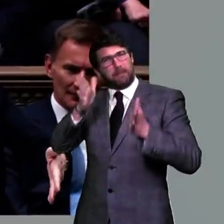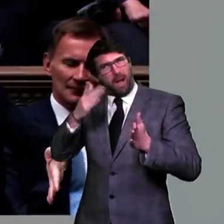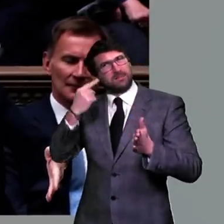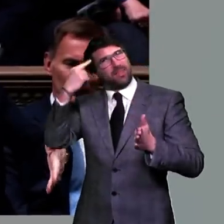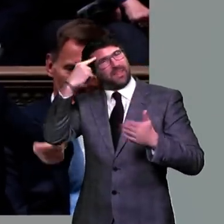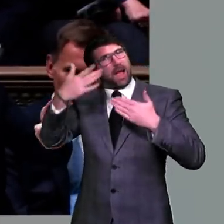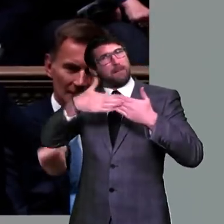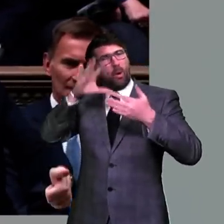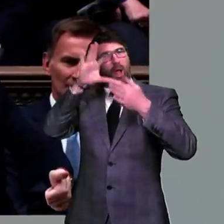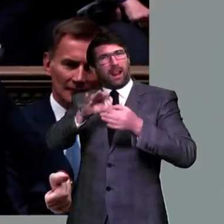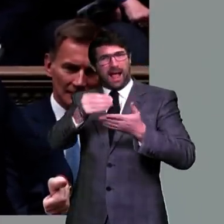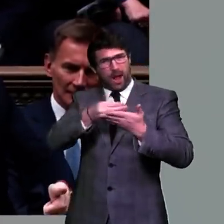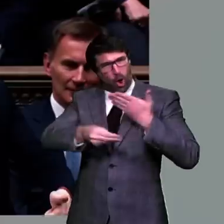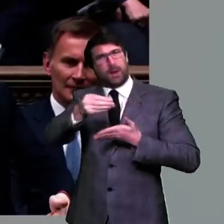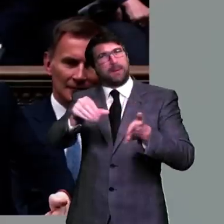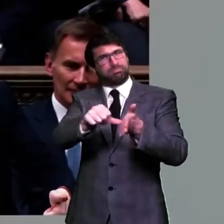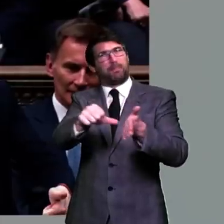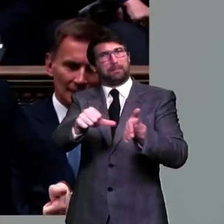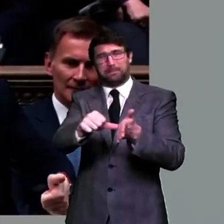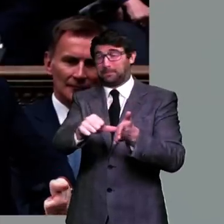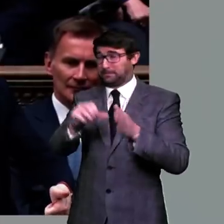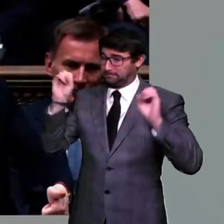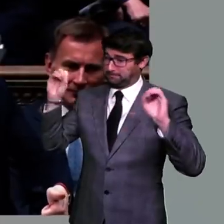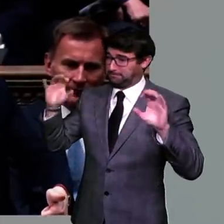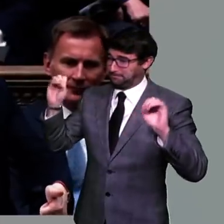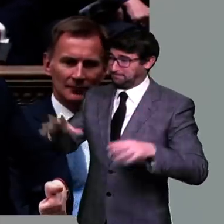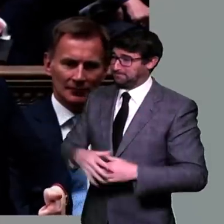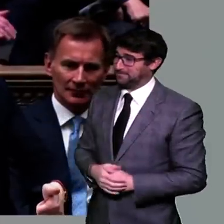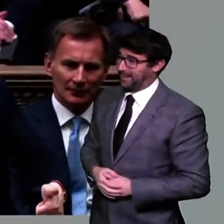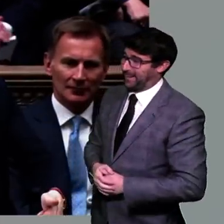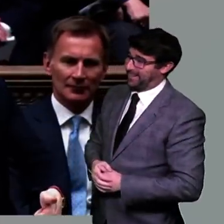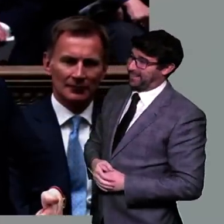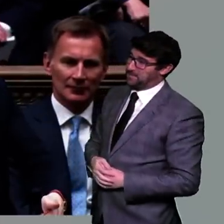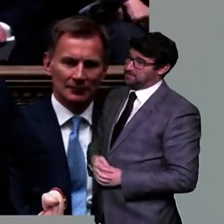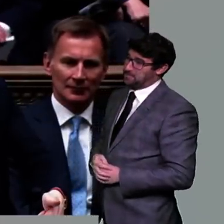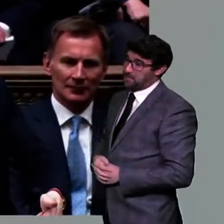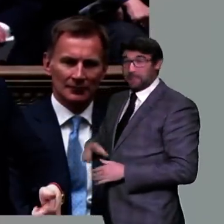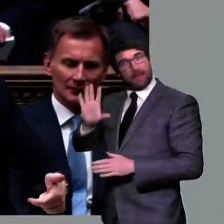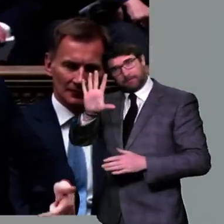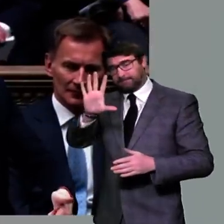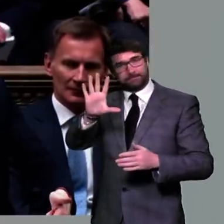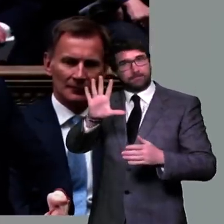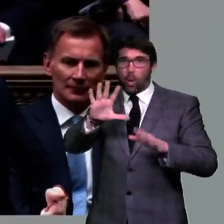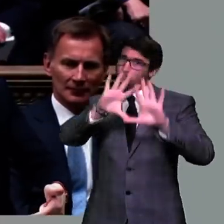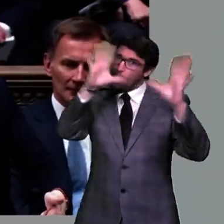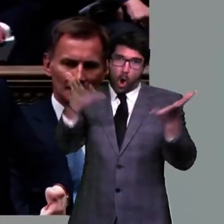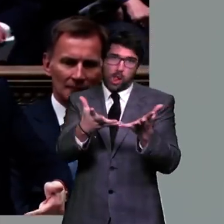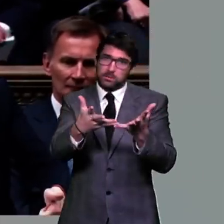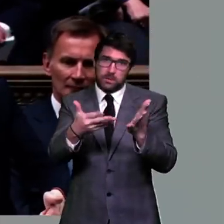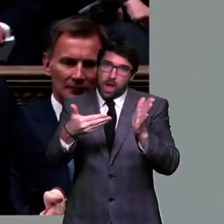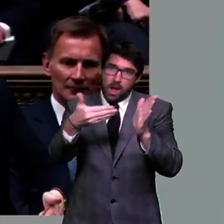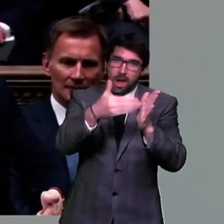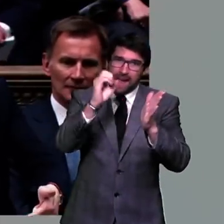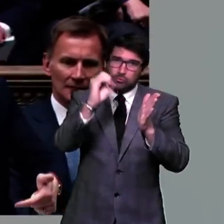The fact is that interest rates are rising across the world, and the economic conditions